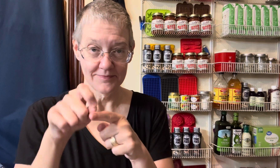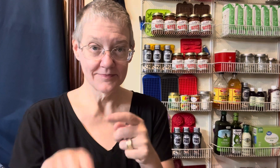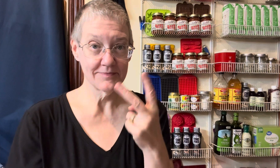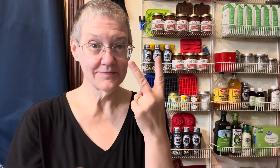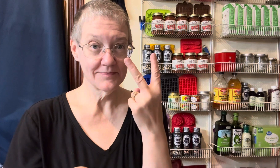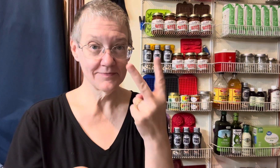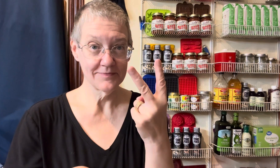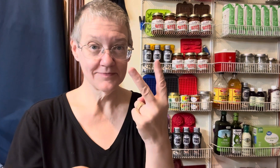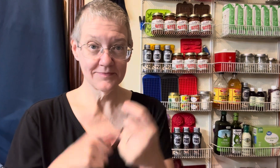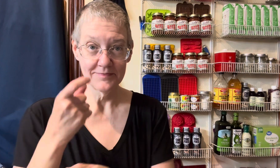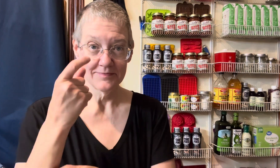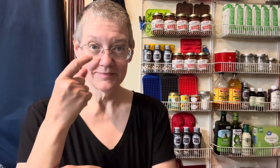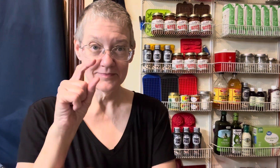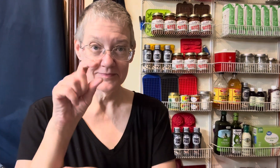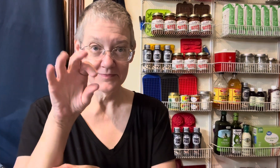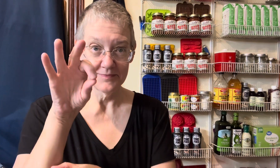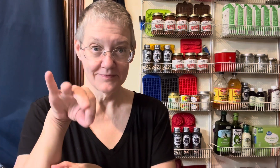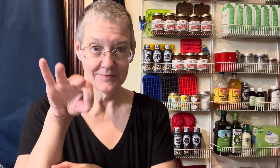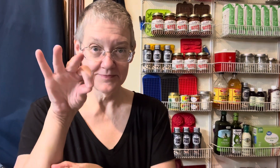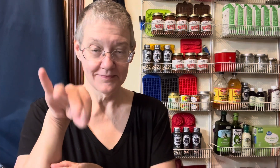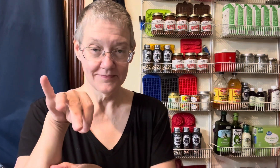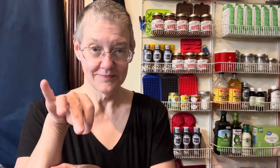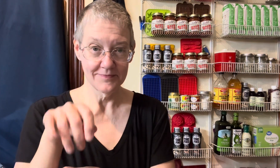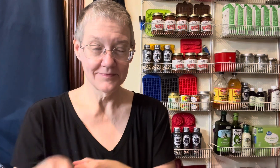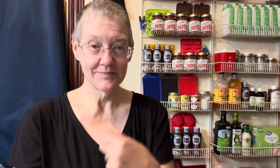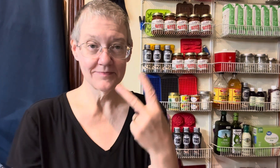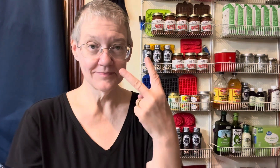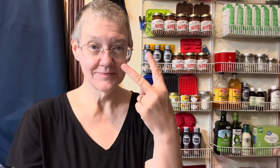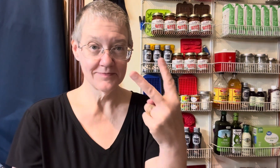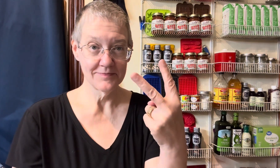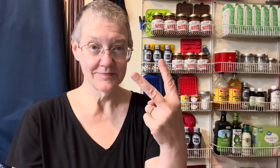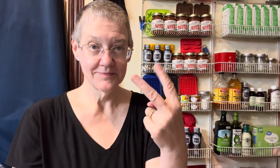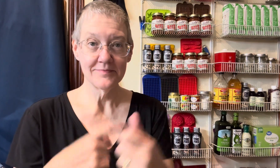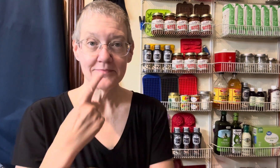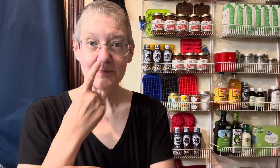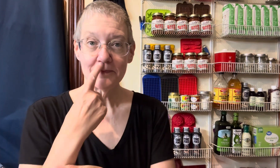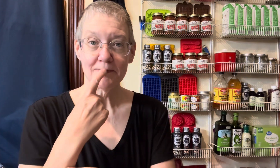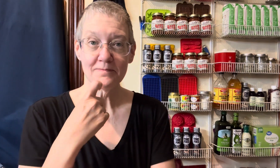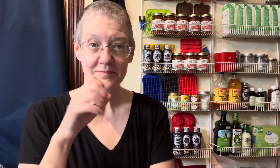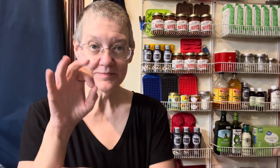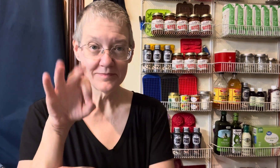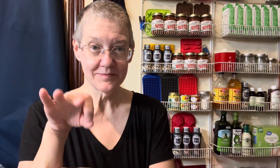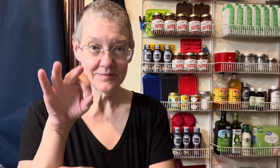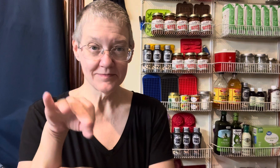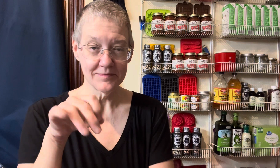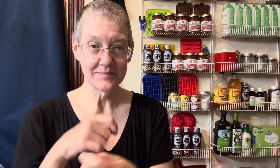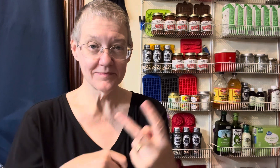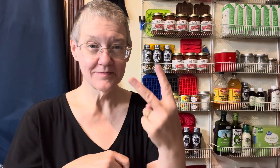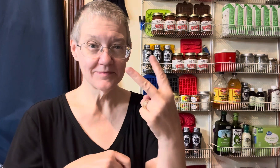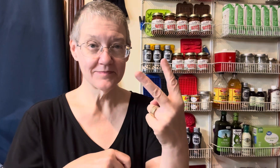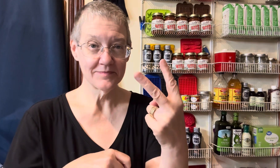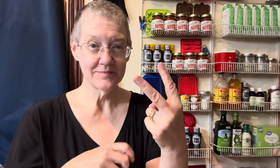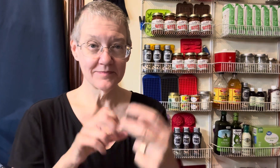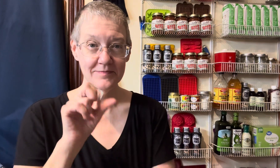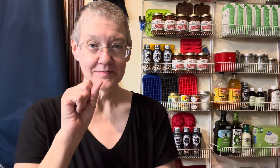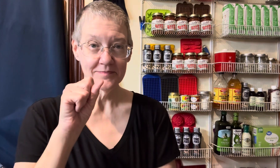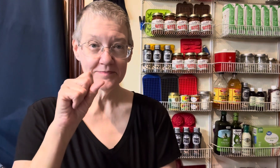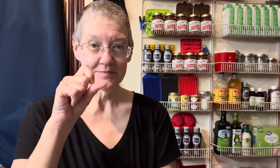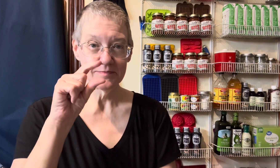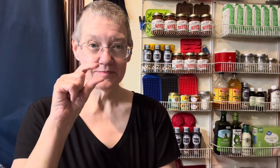green bean soup, 2 servings of green pepper soup, 2 servings of red pepper soup, and